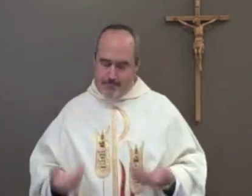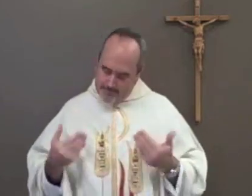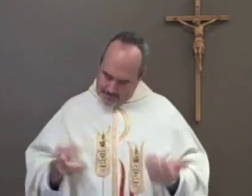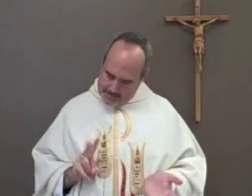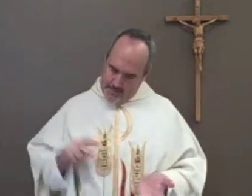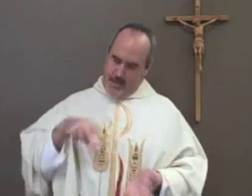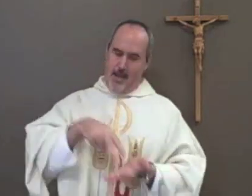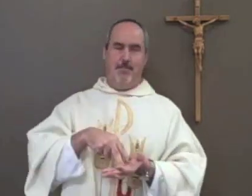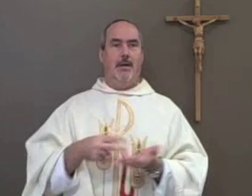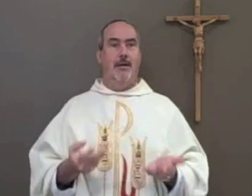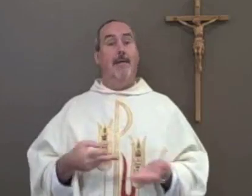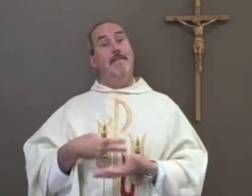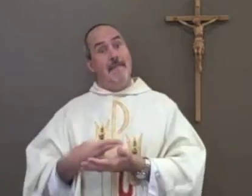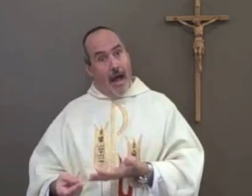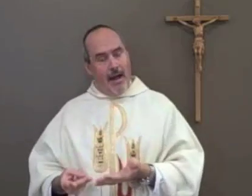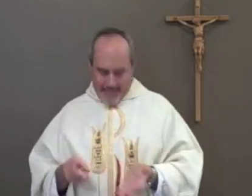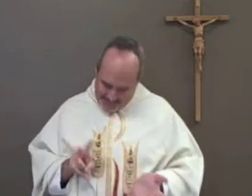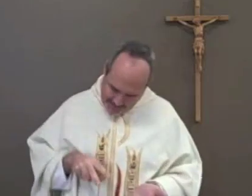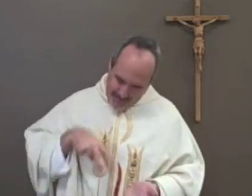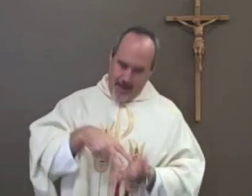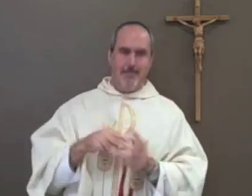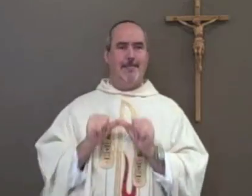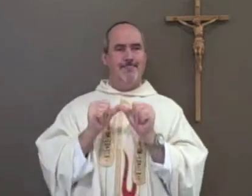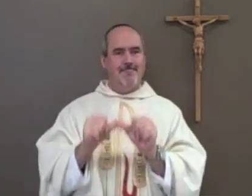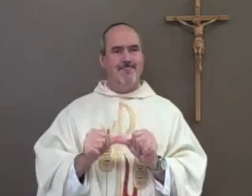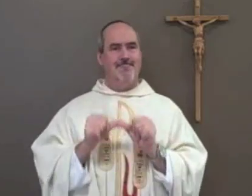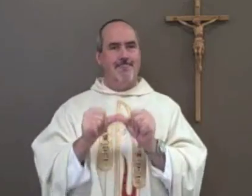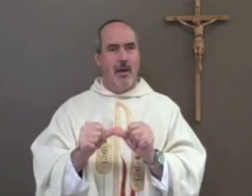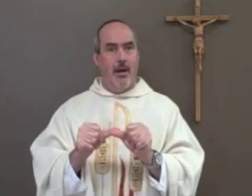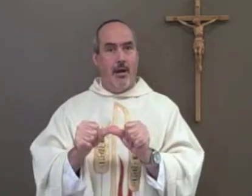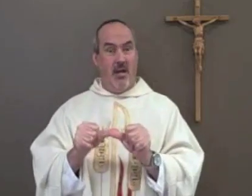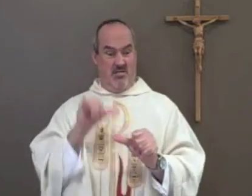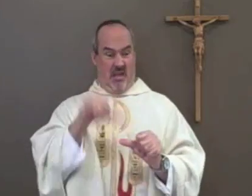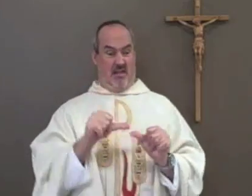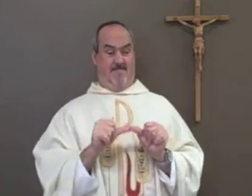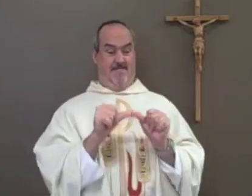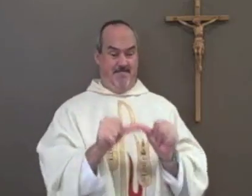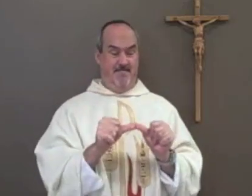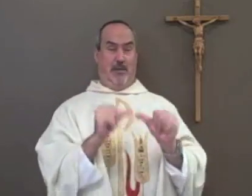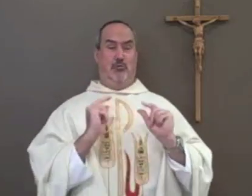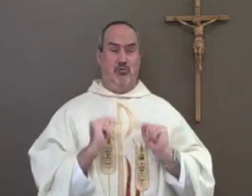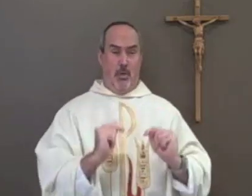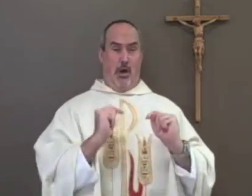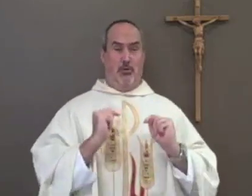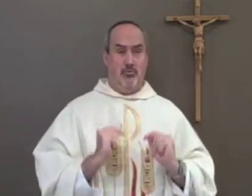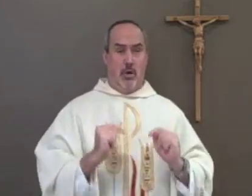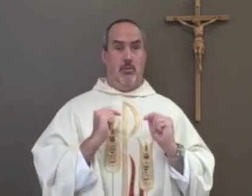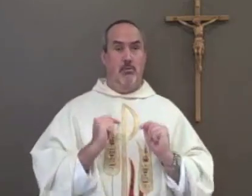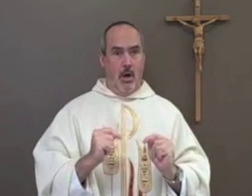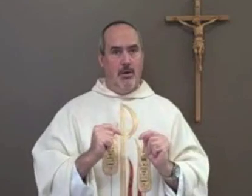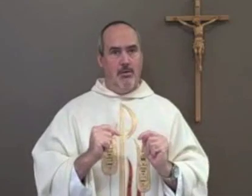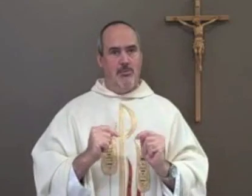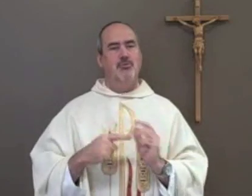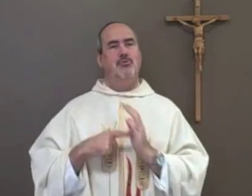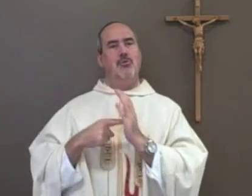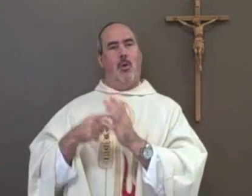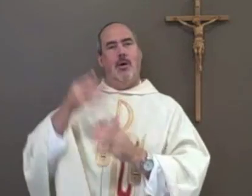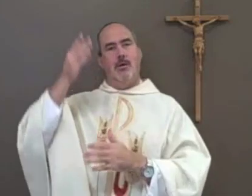And every time we fail, we pick ourselves right back up and we do it over and over again. And it's that trying, that doing